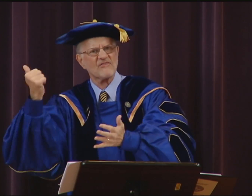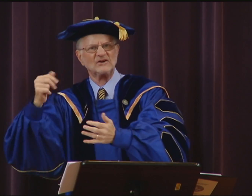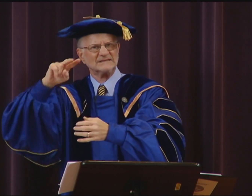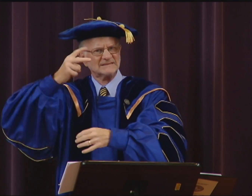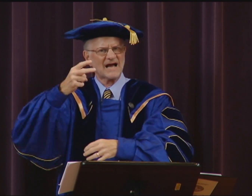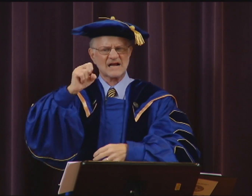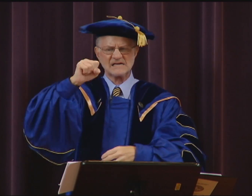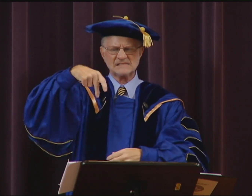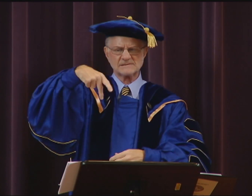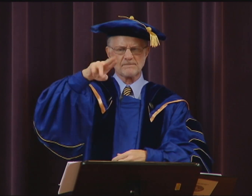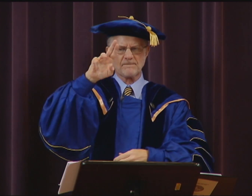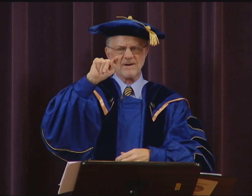A month later,